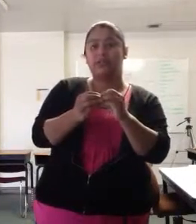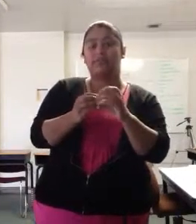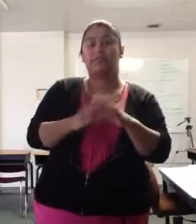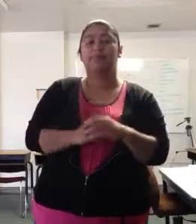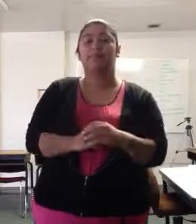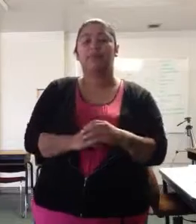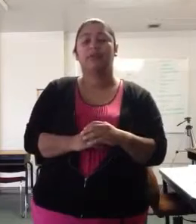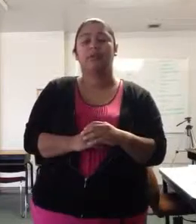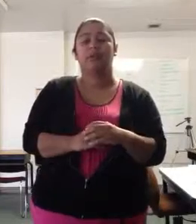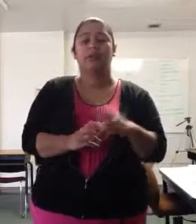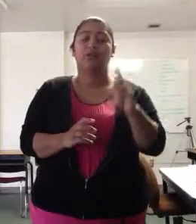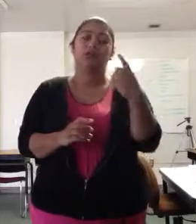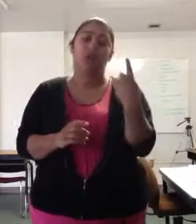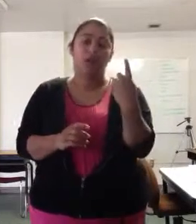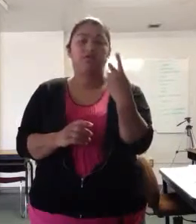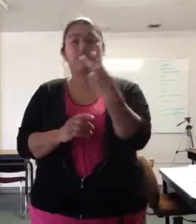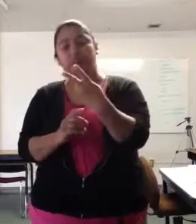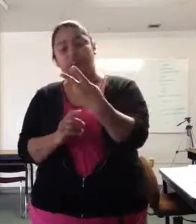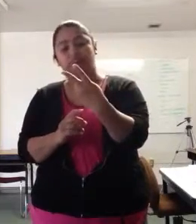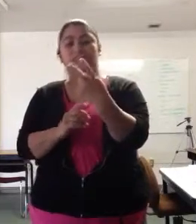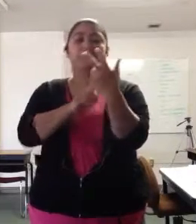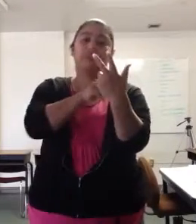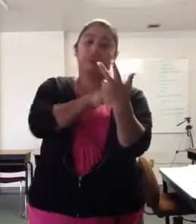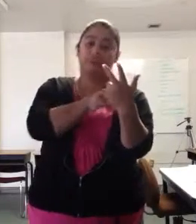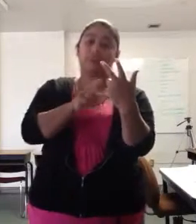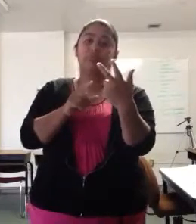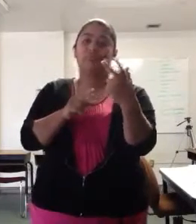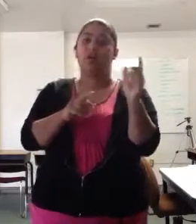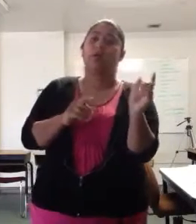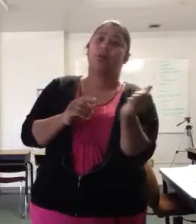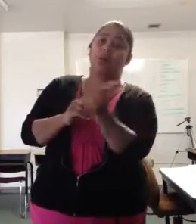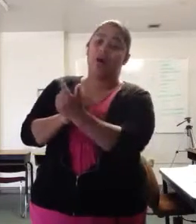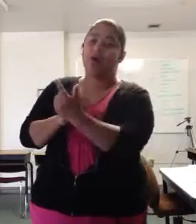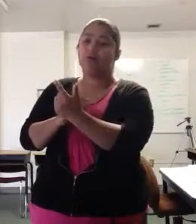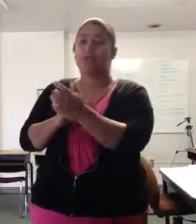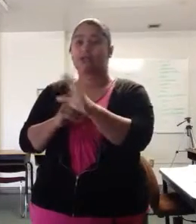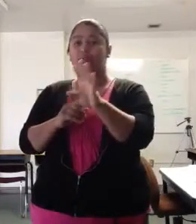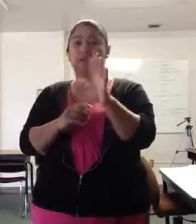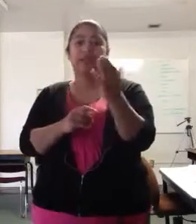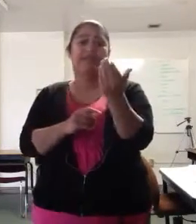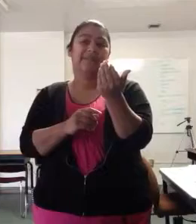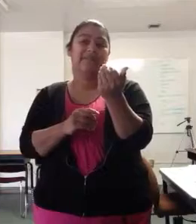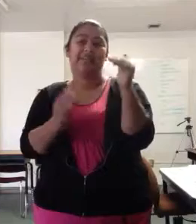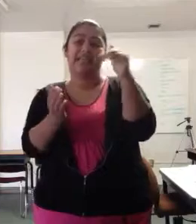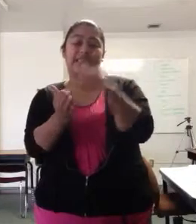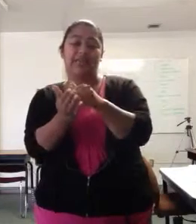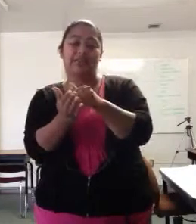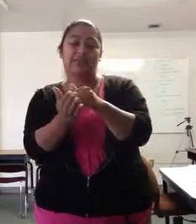So, you got 1, 2, 3, you can go up all the way to, 15,000. They're infinite. They never